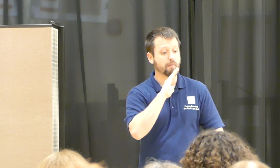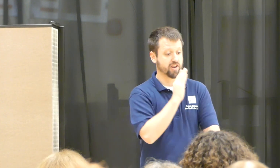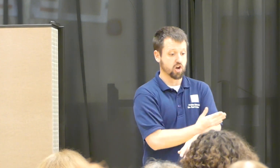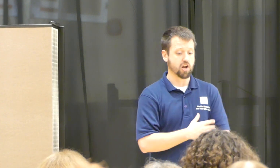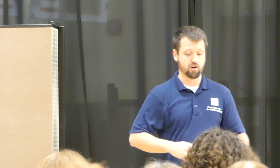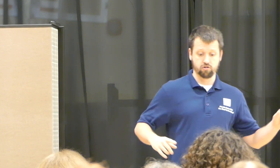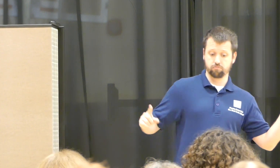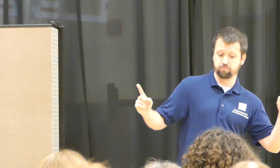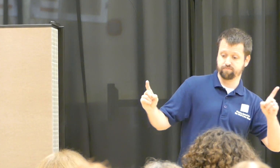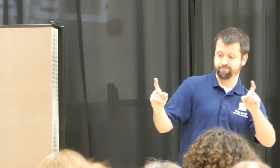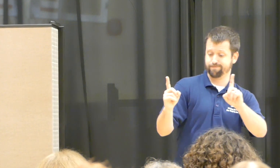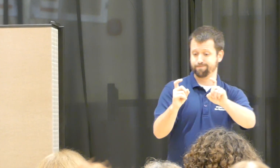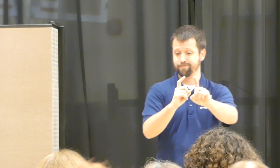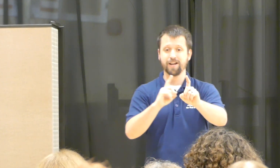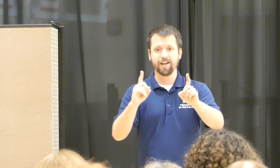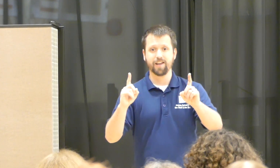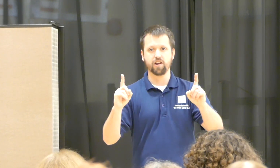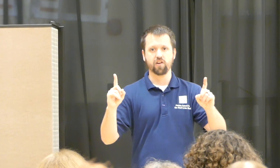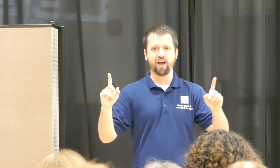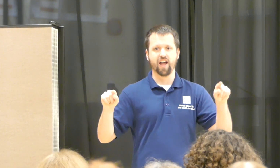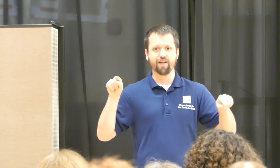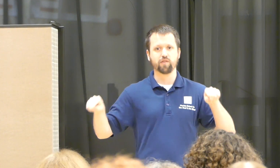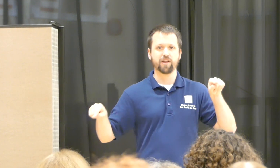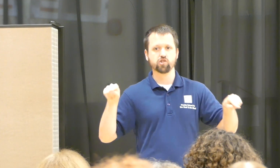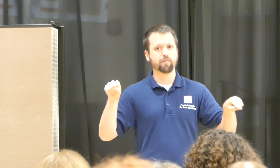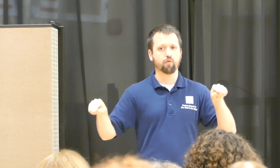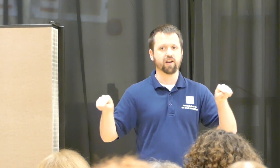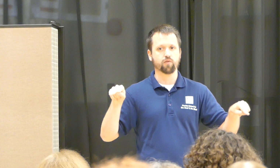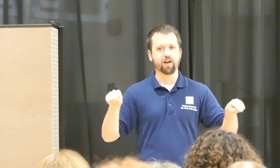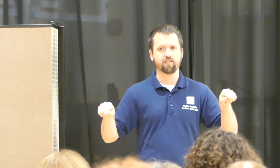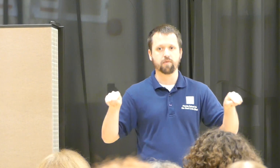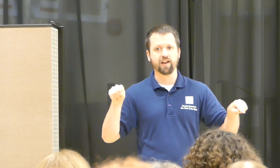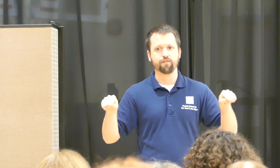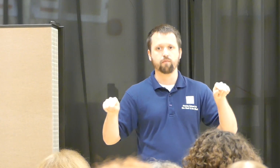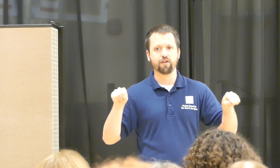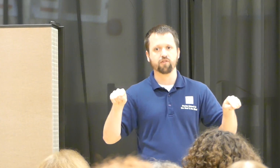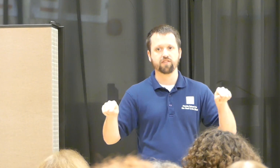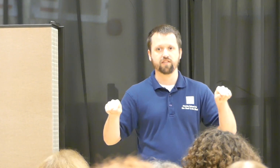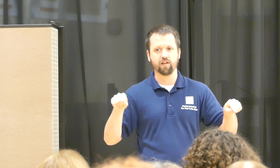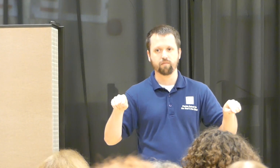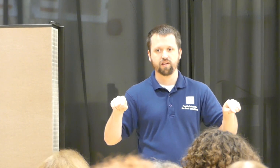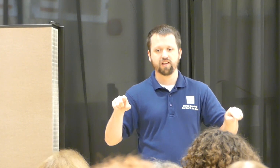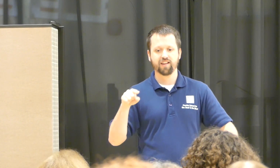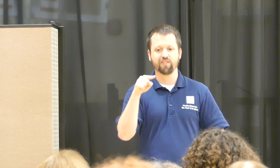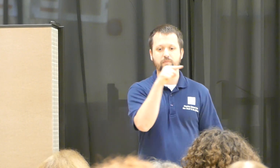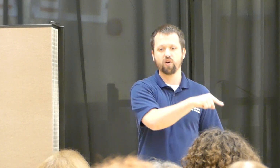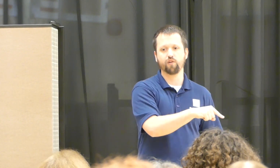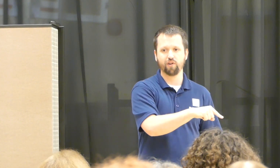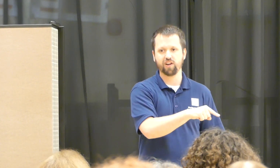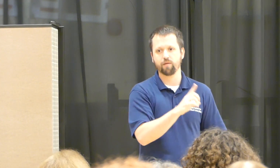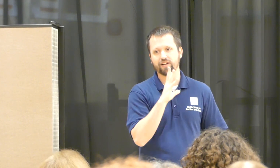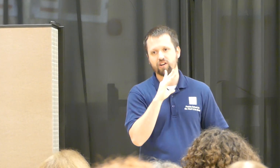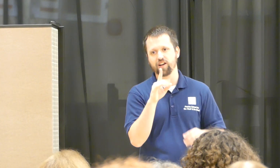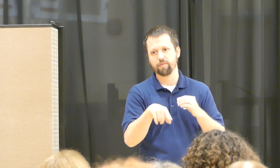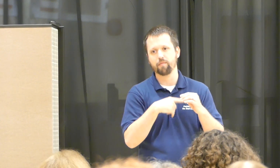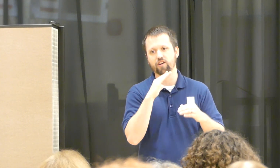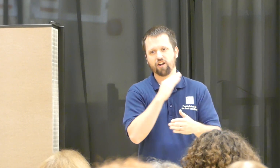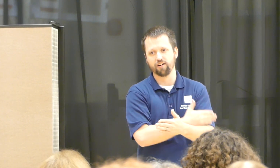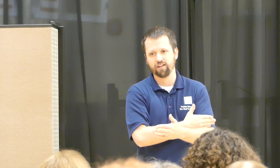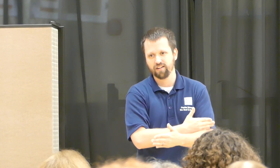my daughter. And now I have to make sure I point in the right spot. If I point over here, I'm not talking about my daughter.